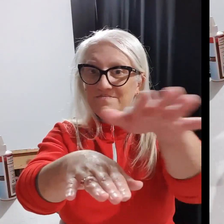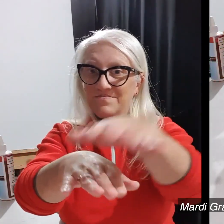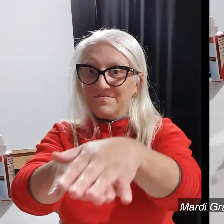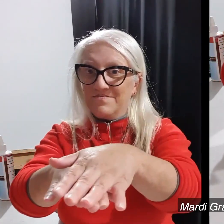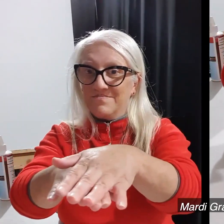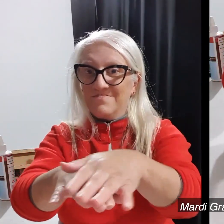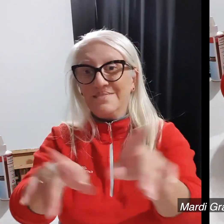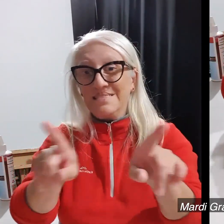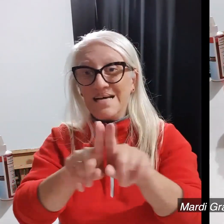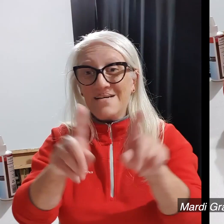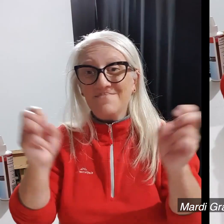Mardi Gras.